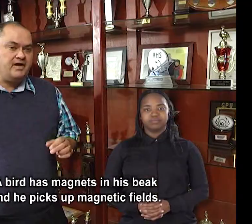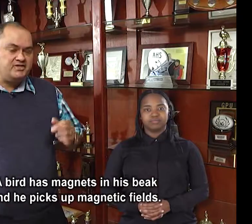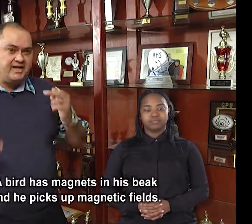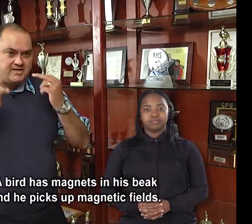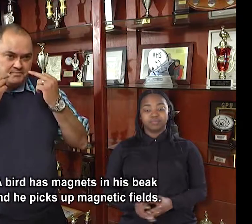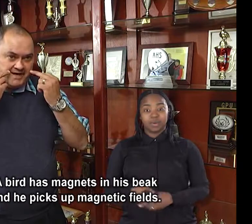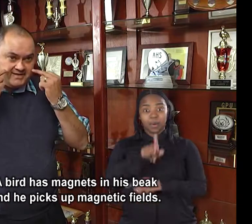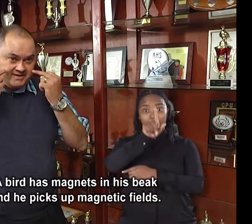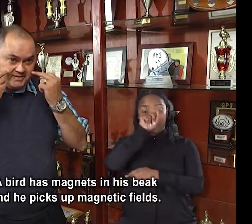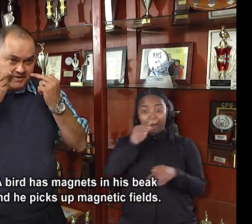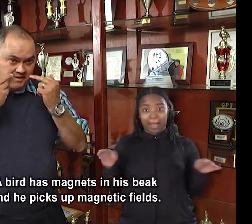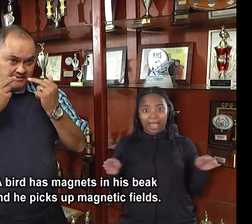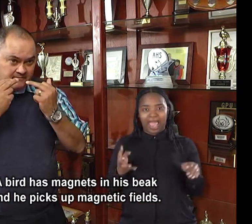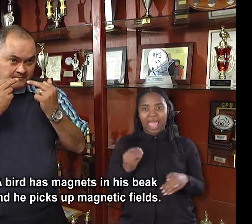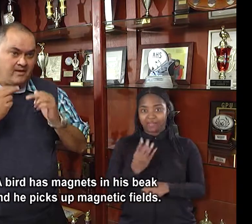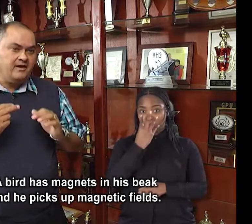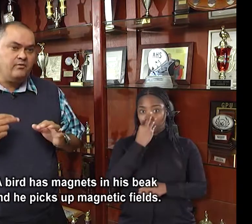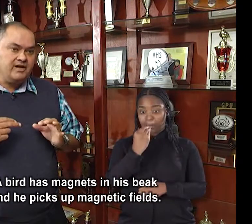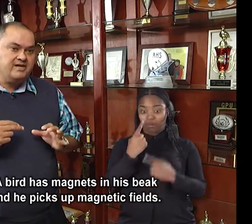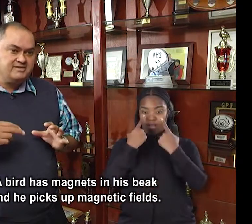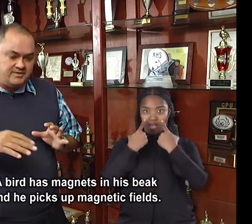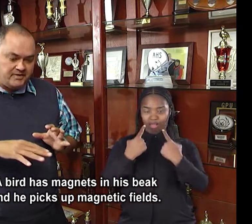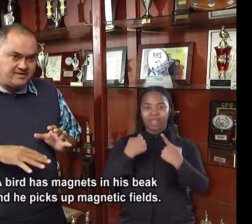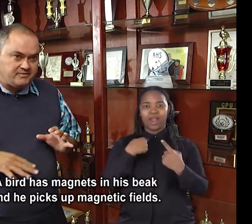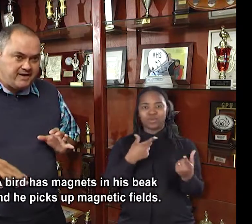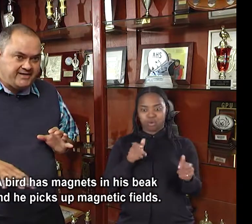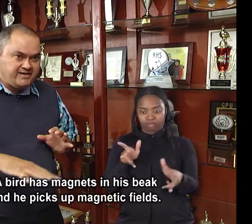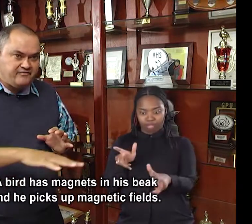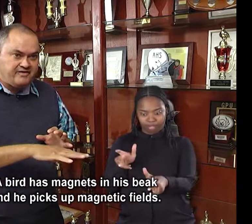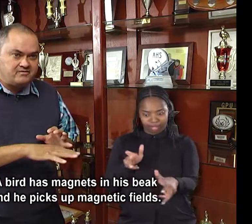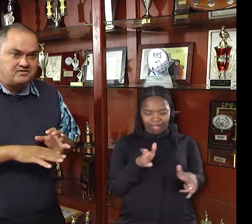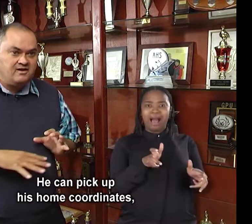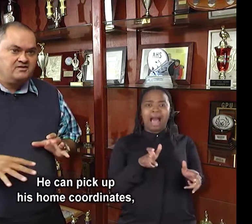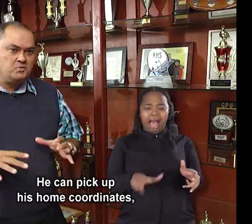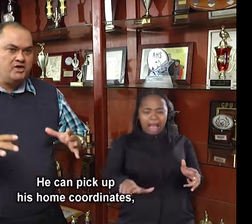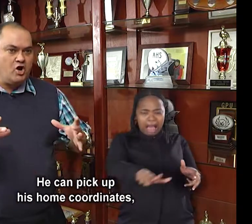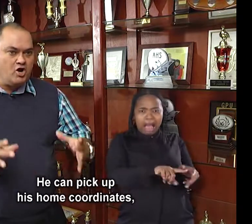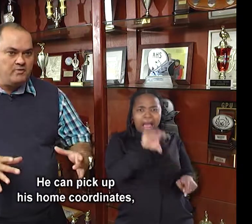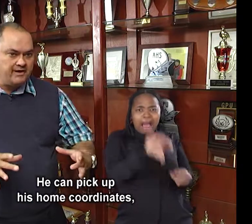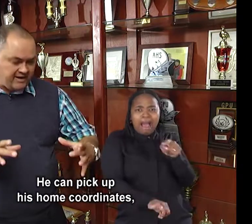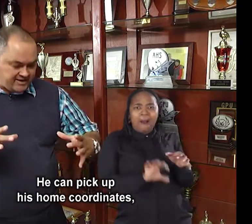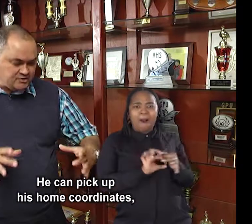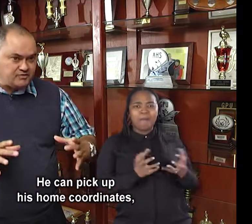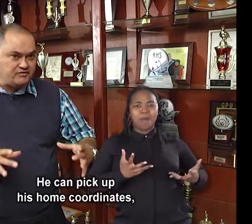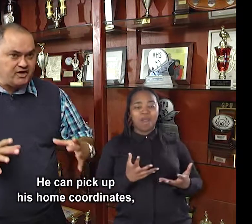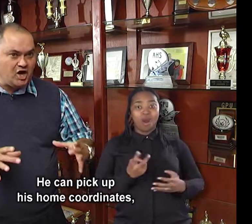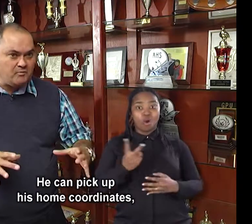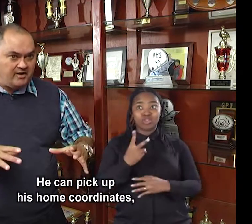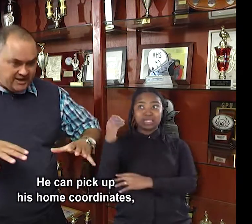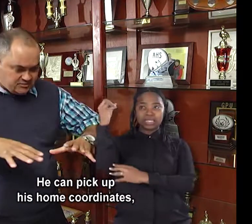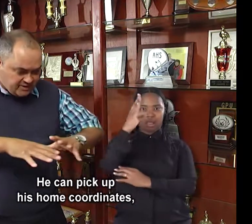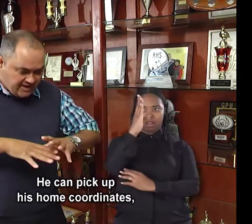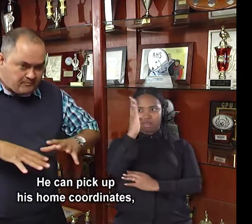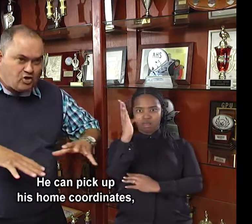A bird actually has magnets in his beak, and what he does is he picks up the magnetic fields. So when you're homing at his specific